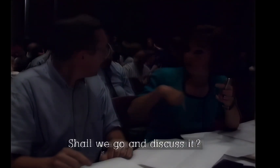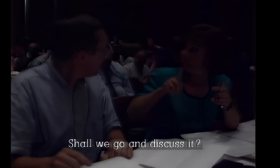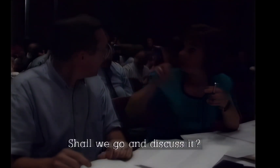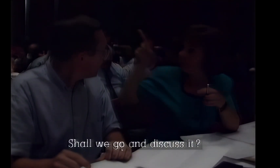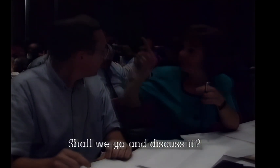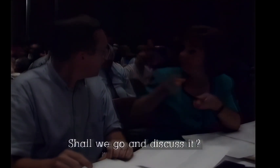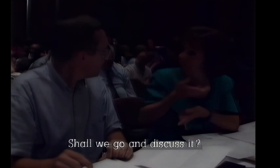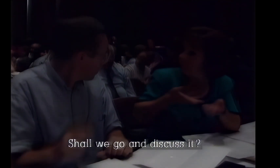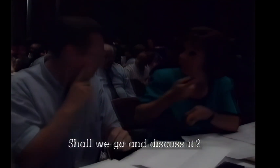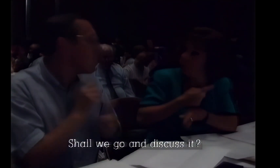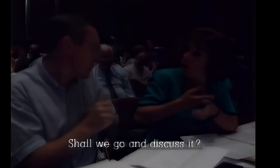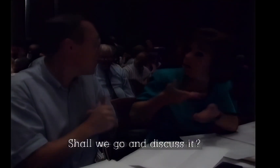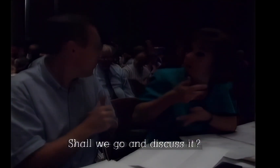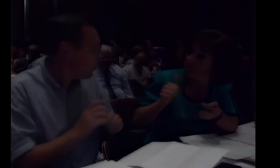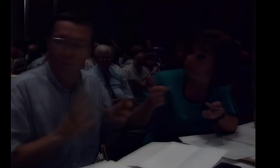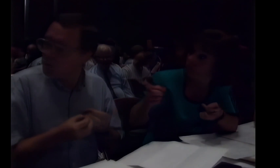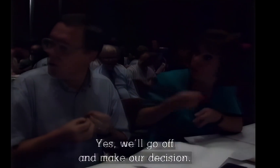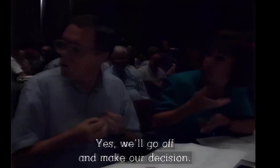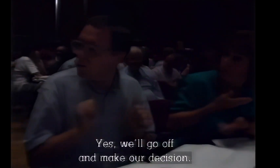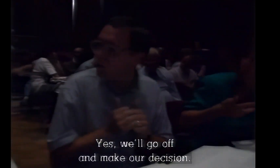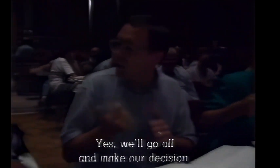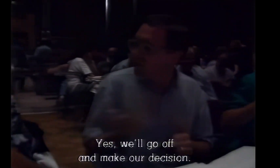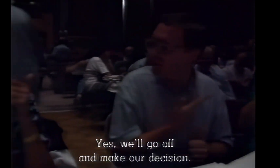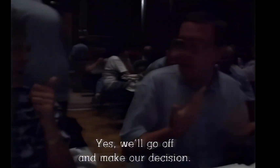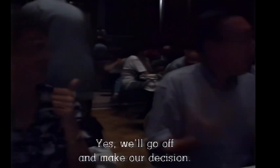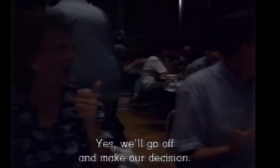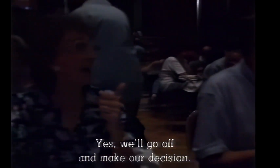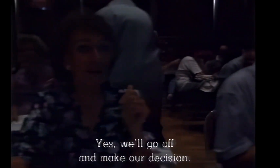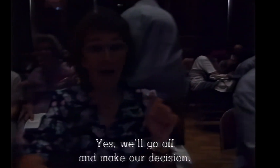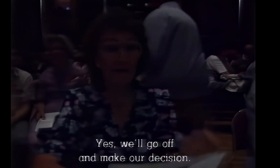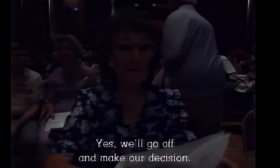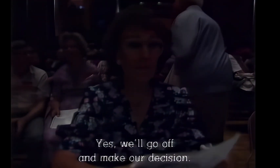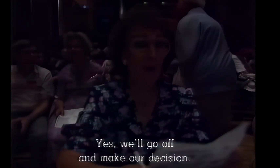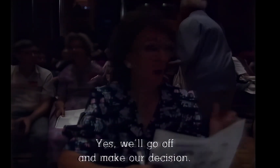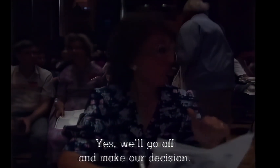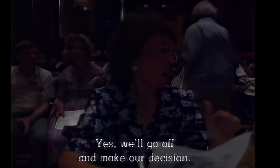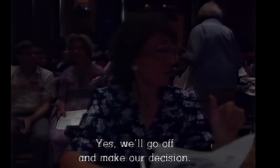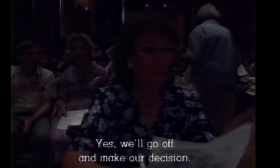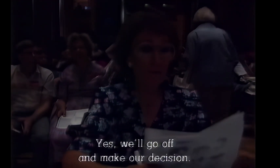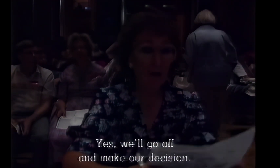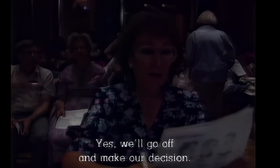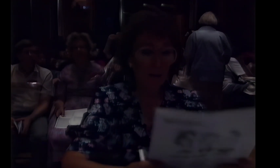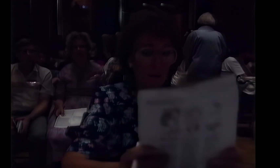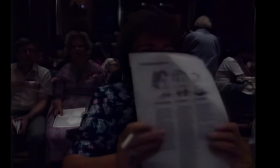So, do you think we ought to go and discuss it? Yes, I think we'd better do that. We'll go off together and make our decision. Yes. Yes,